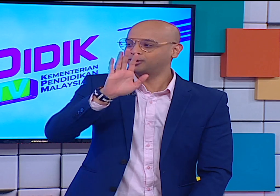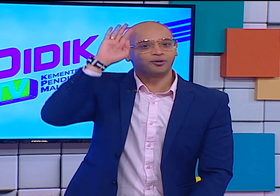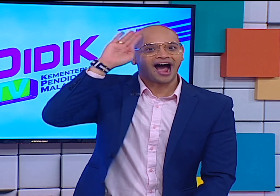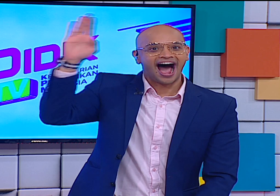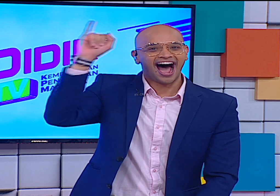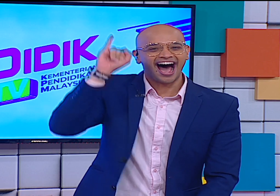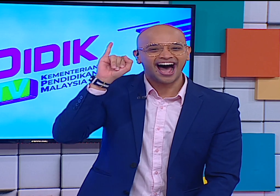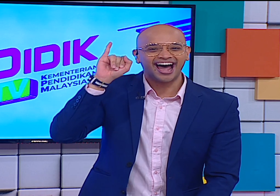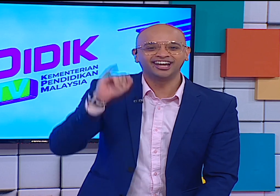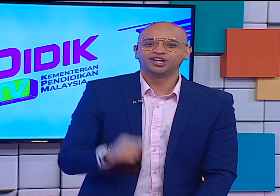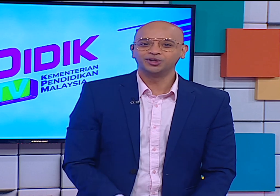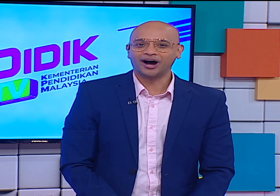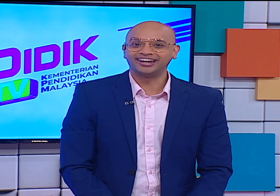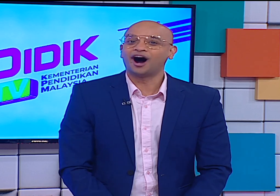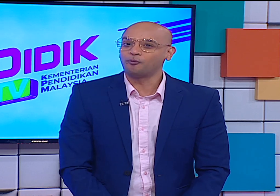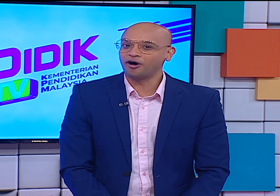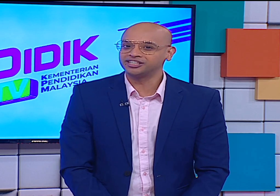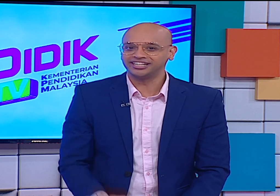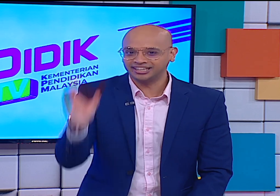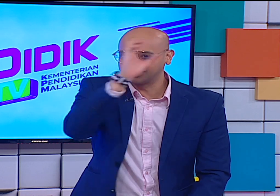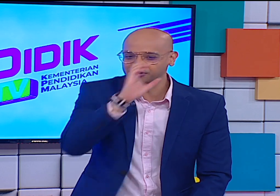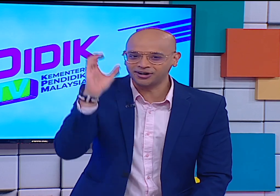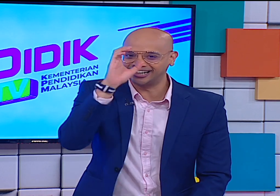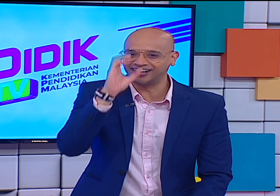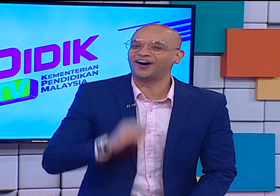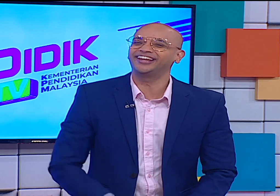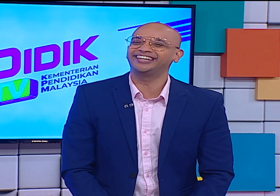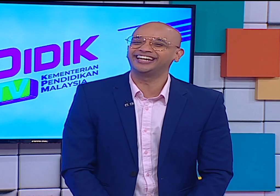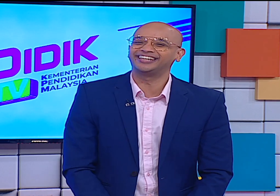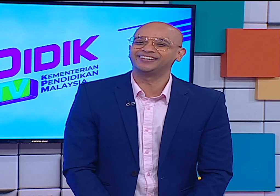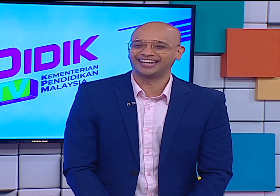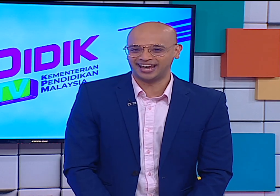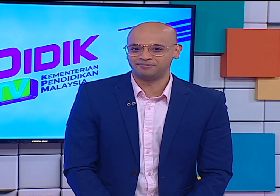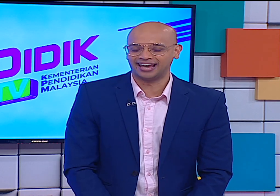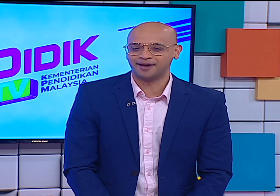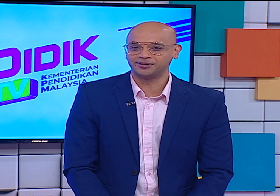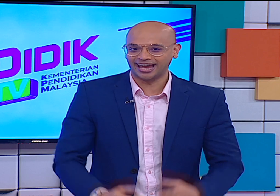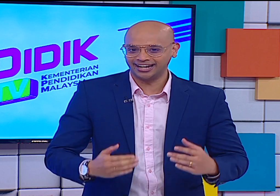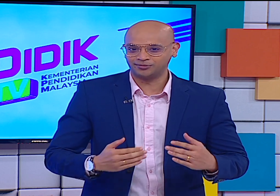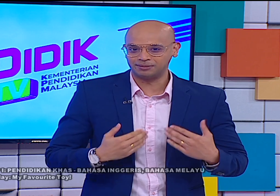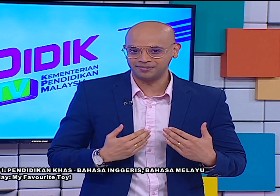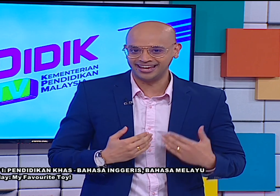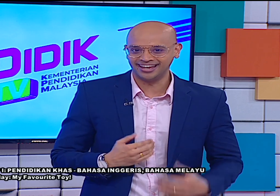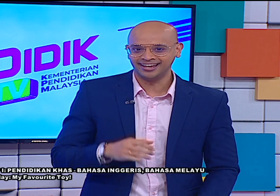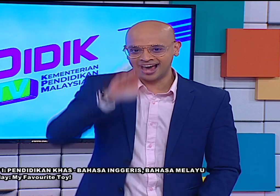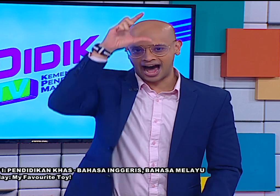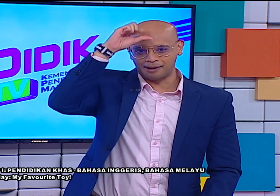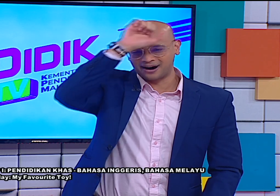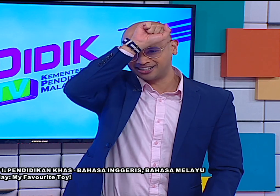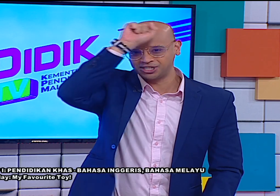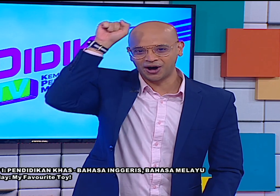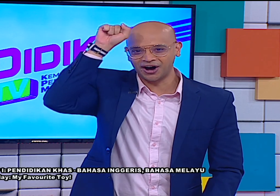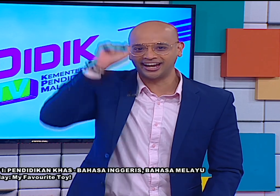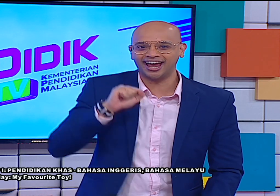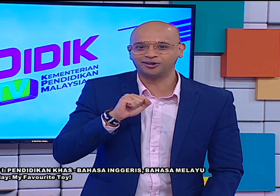Hi, hi. You are now watching Teroka on DidikTV KPM together with me,